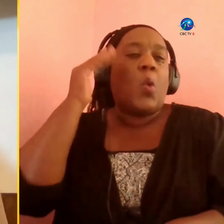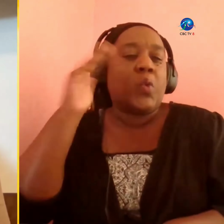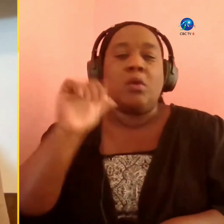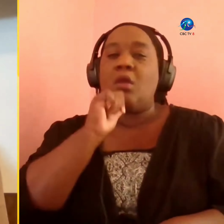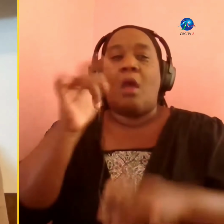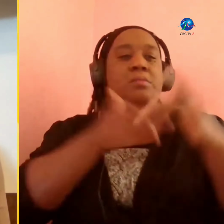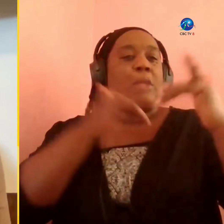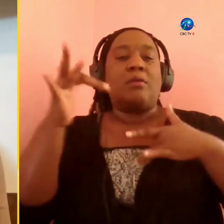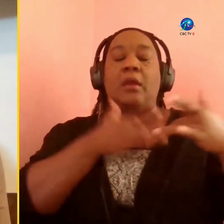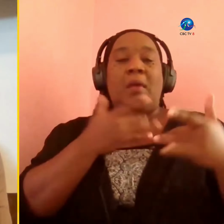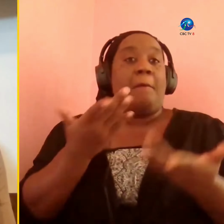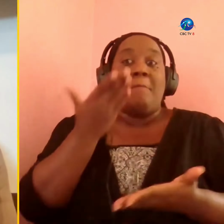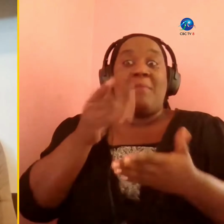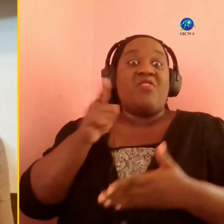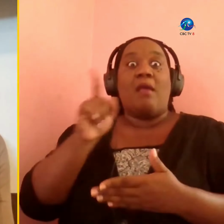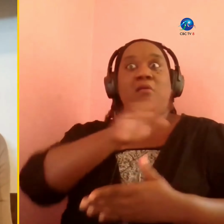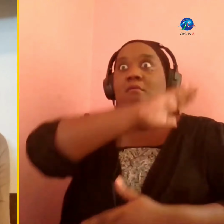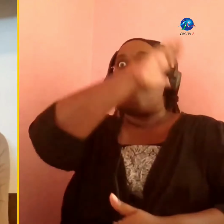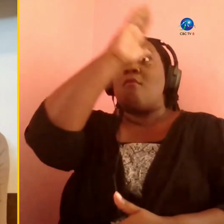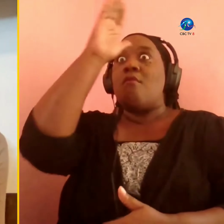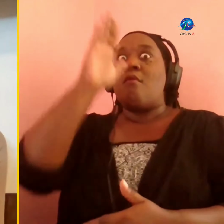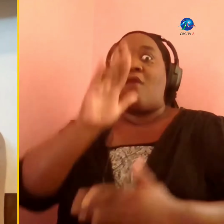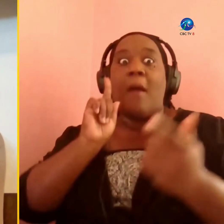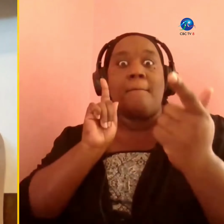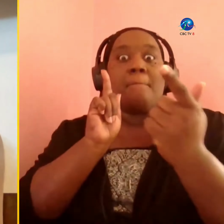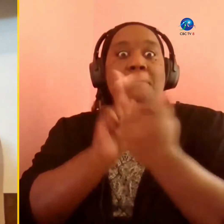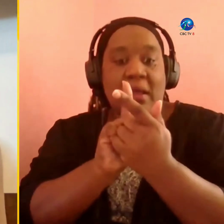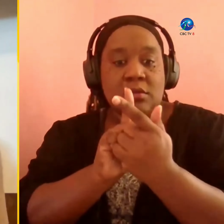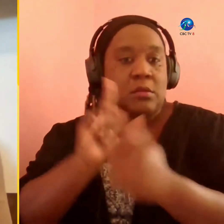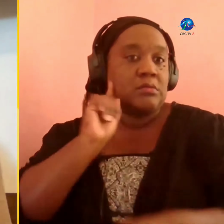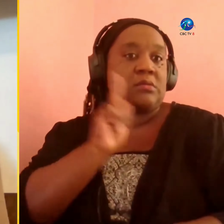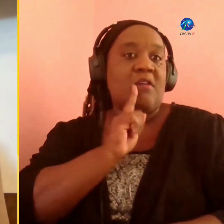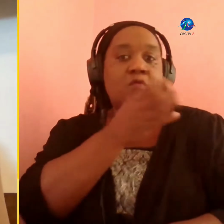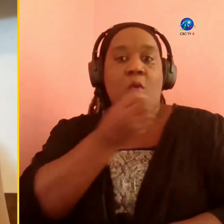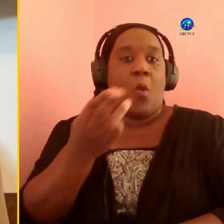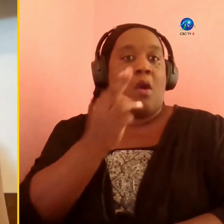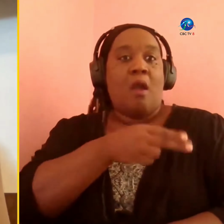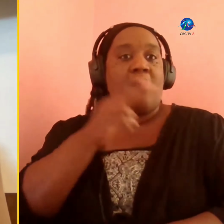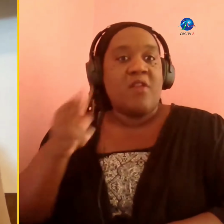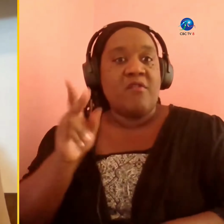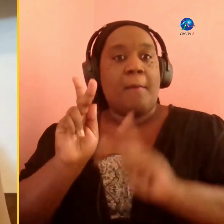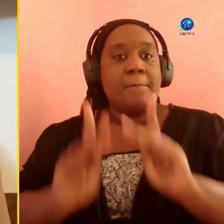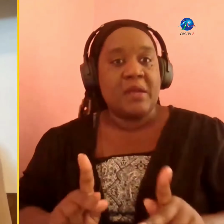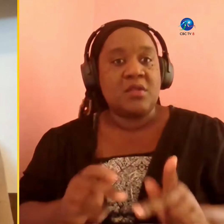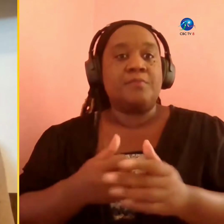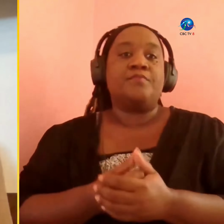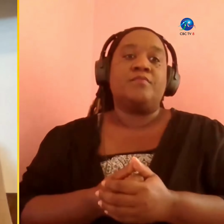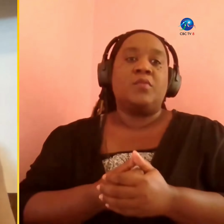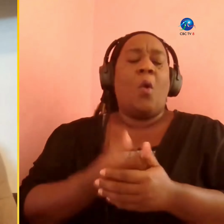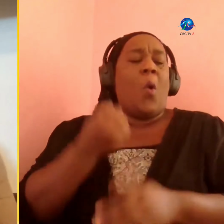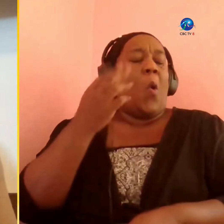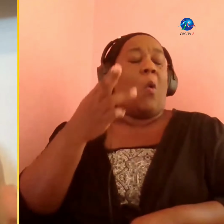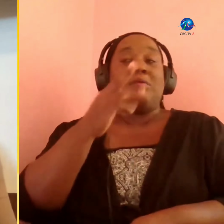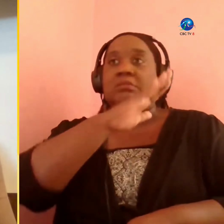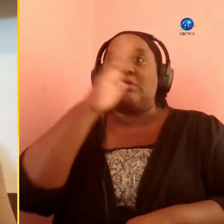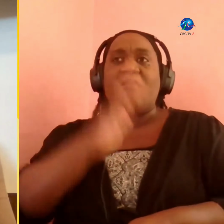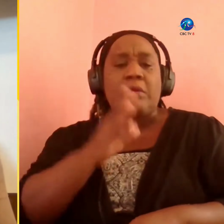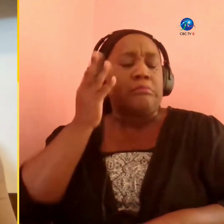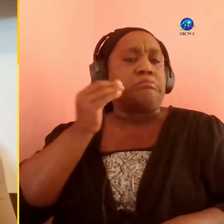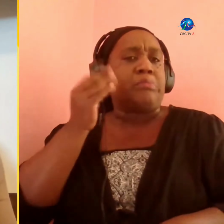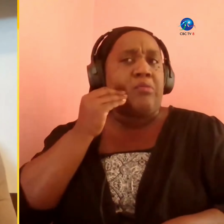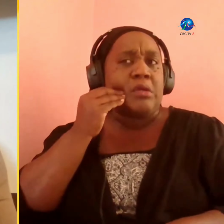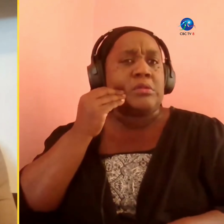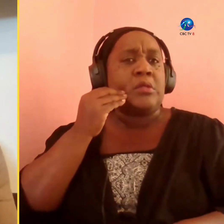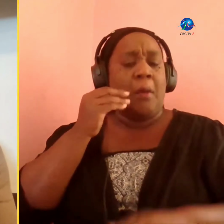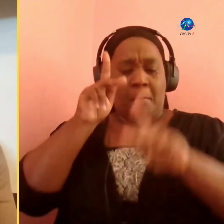never encountered this type of individual or issue in an individual before. And we just